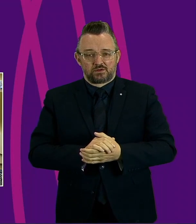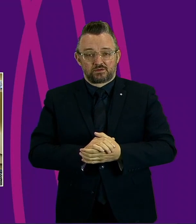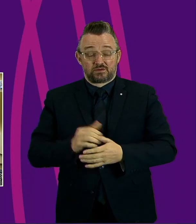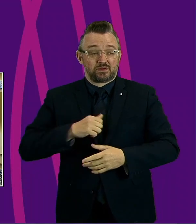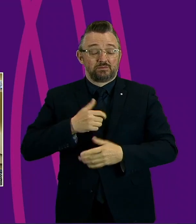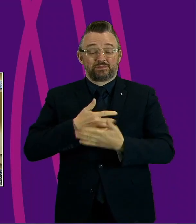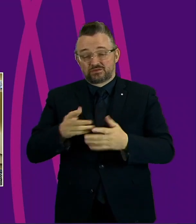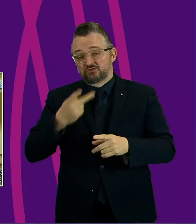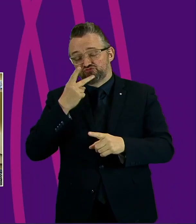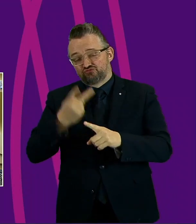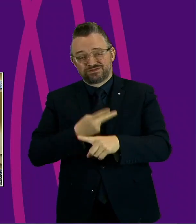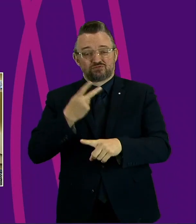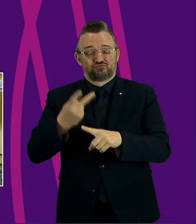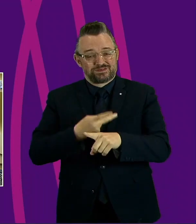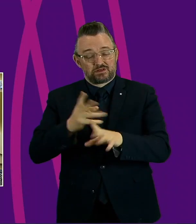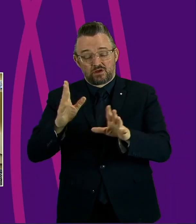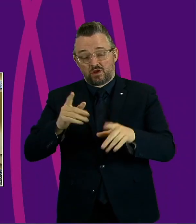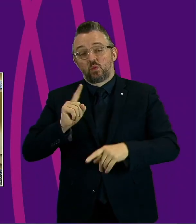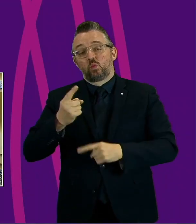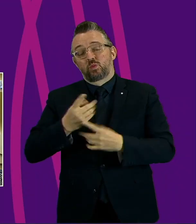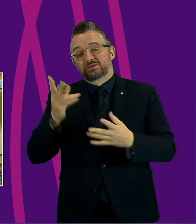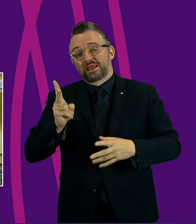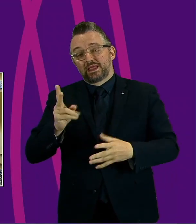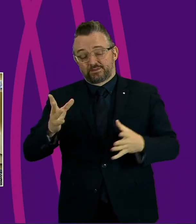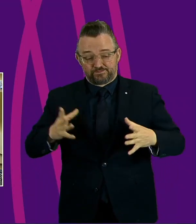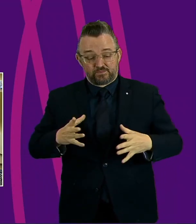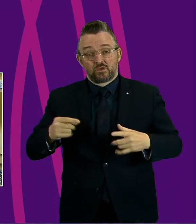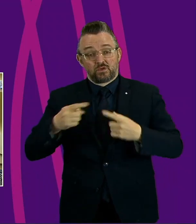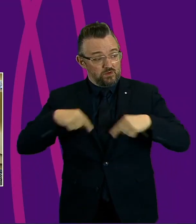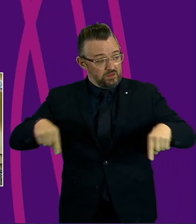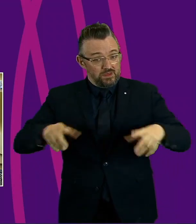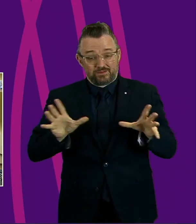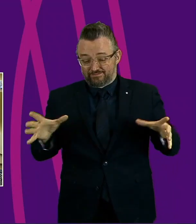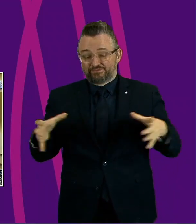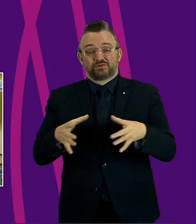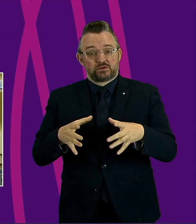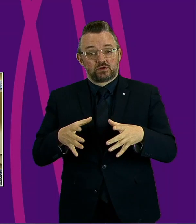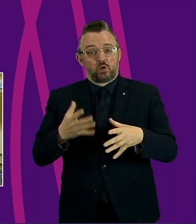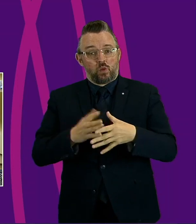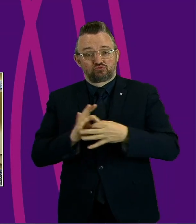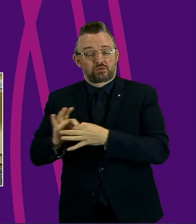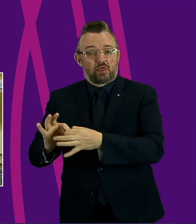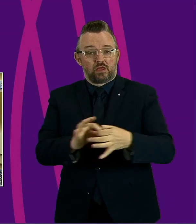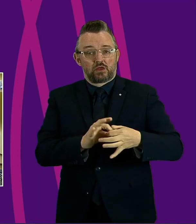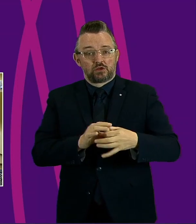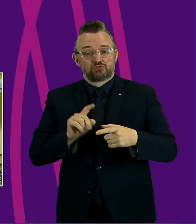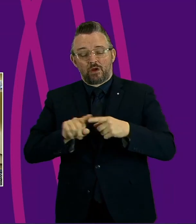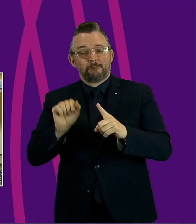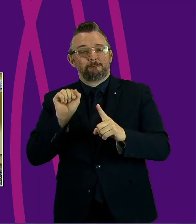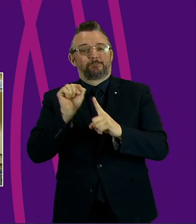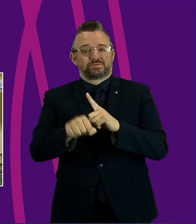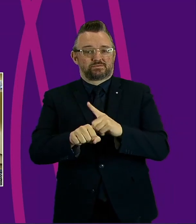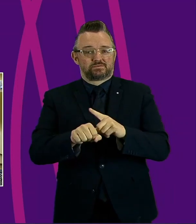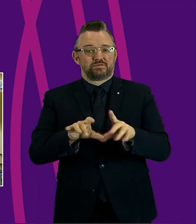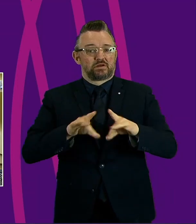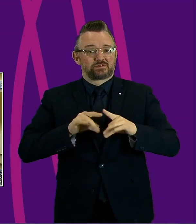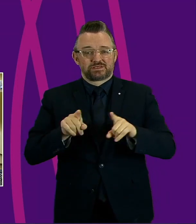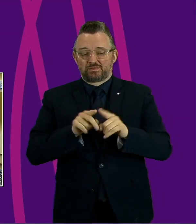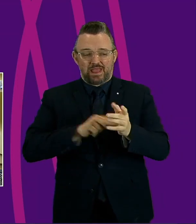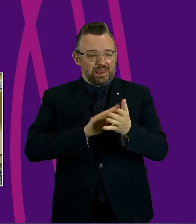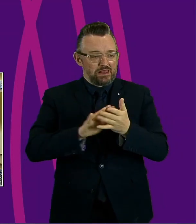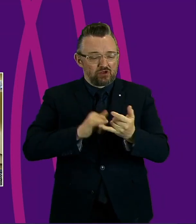say it again because it is important, we're all part of a collective effort to defeat this virus, and that is true in the social care sector as it is in the NHS, as it is